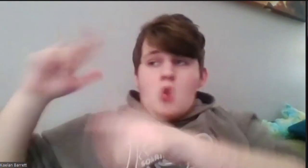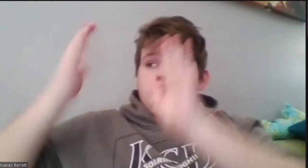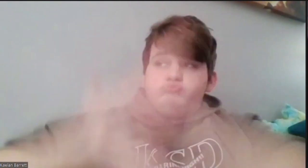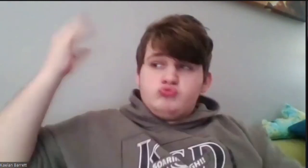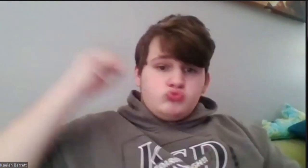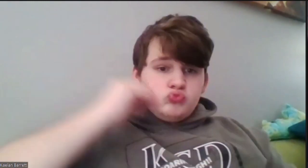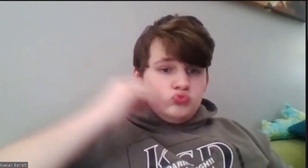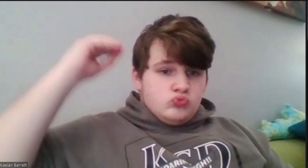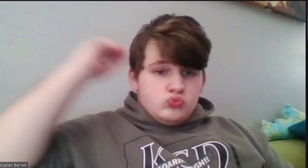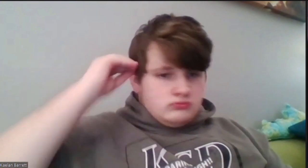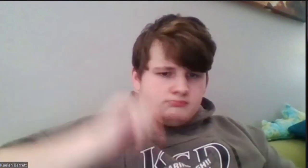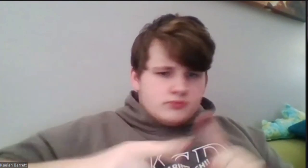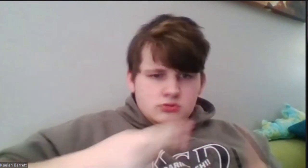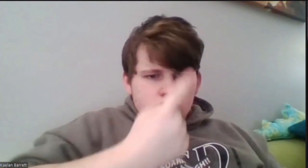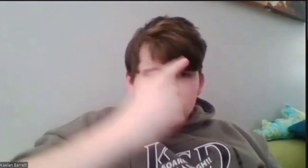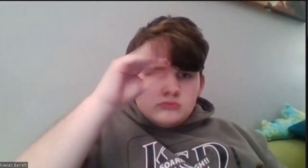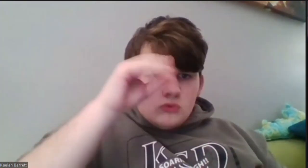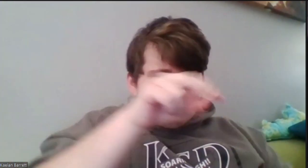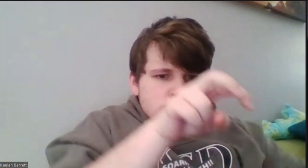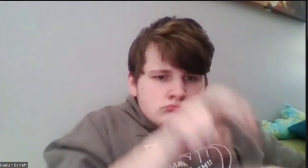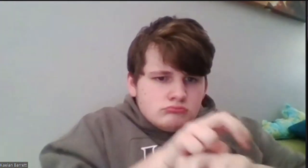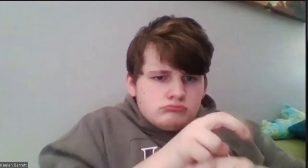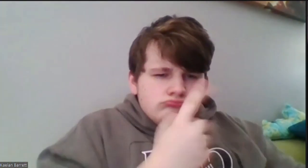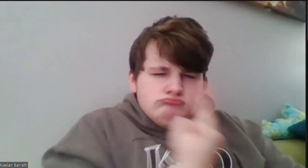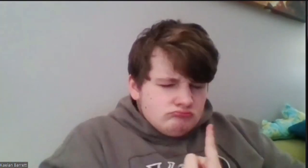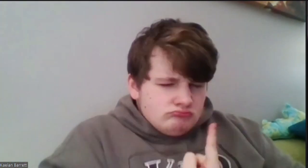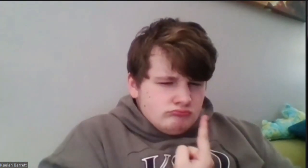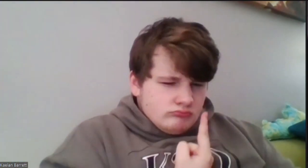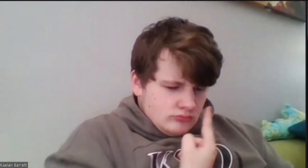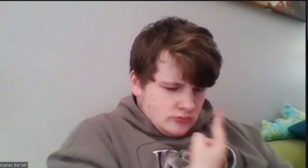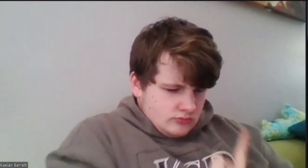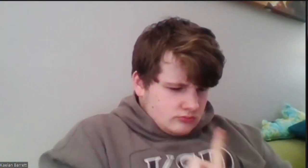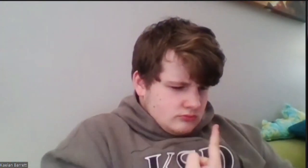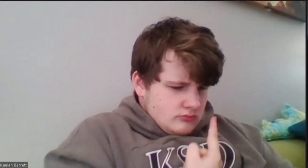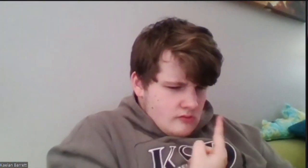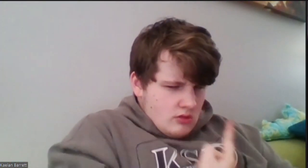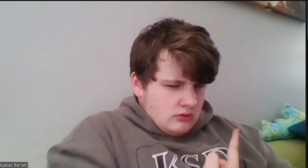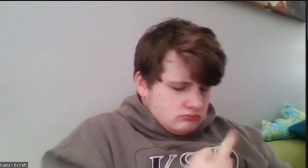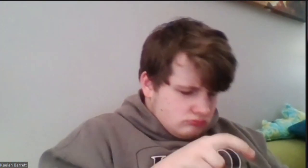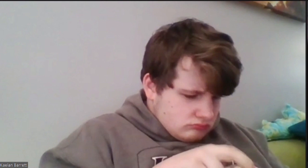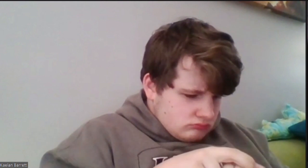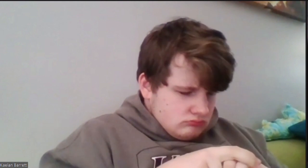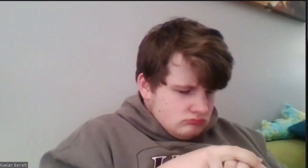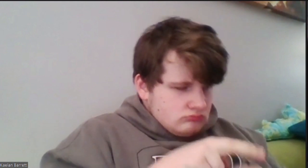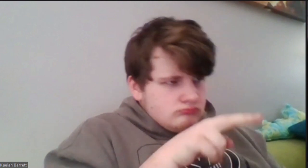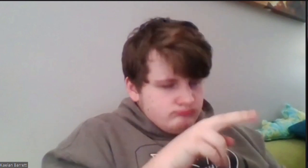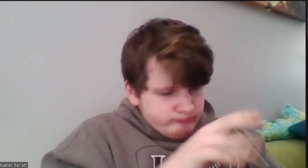well. You can't take off. Just one lonely student sitting there in the